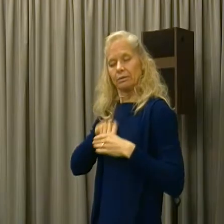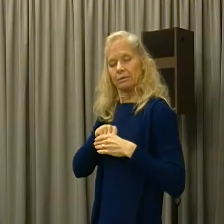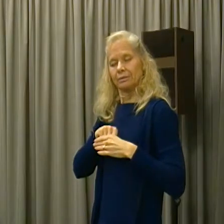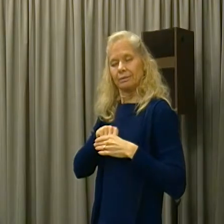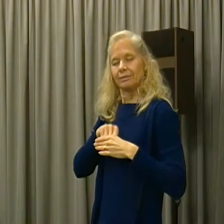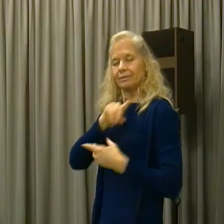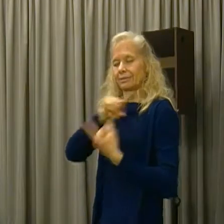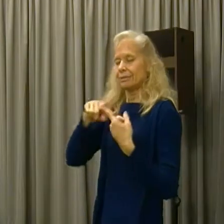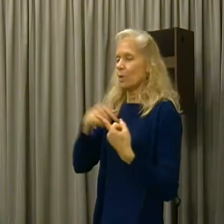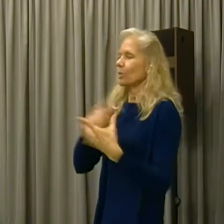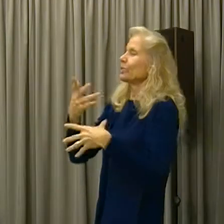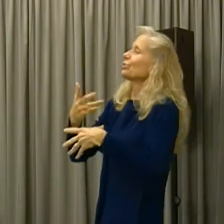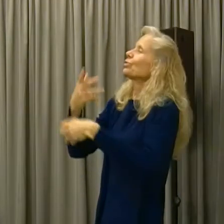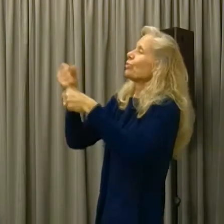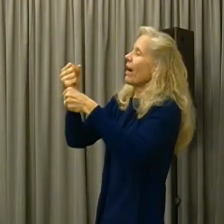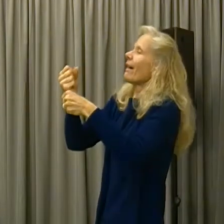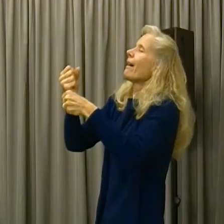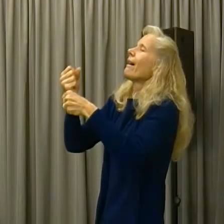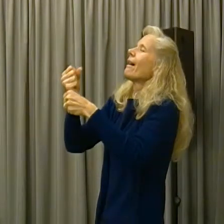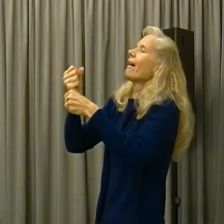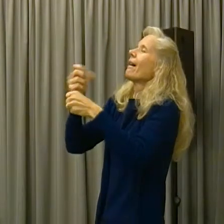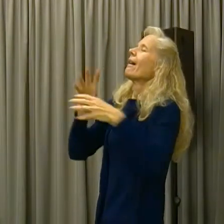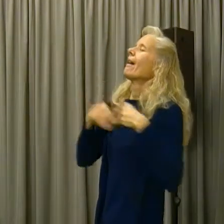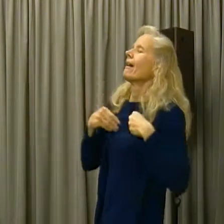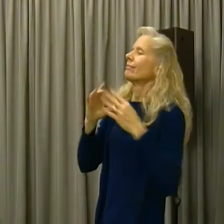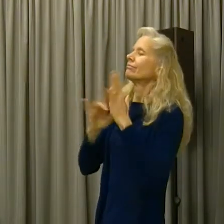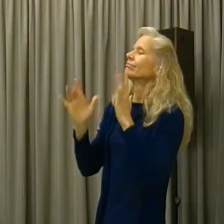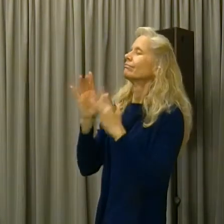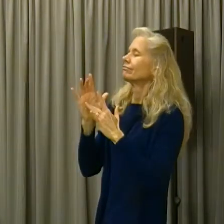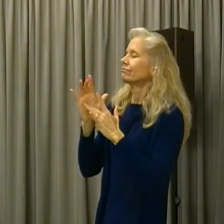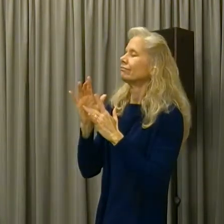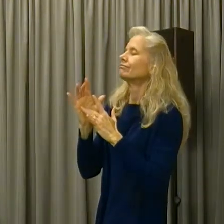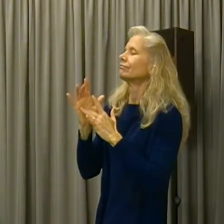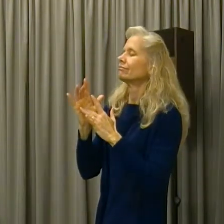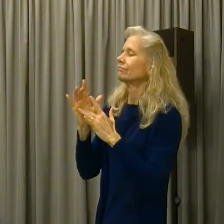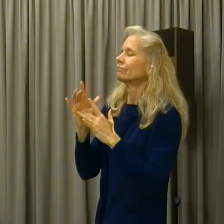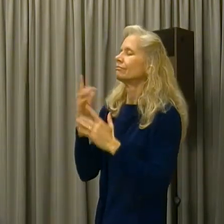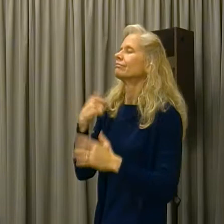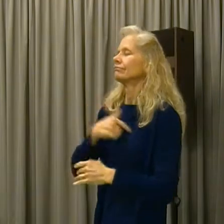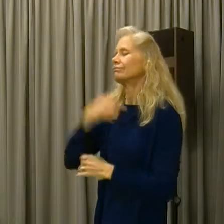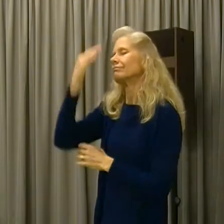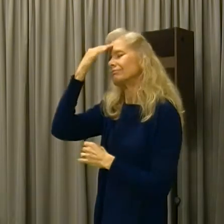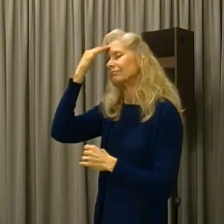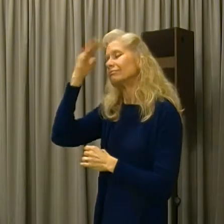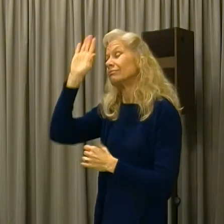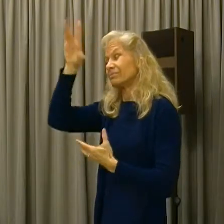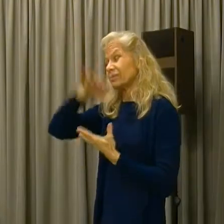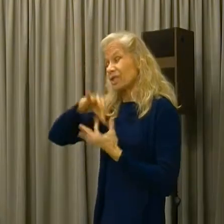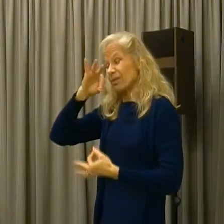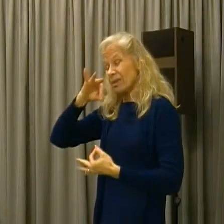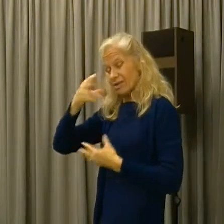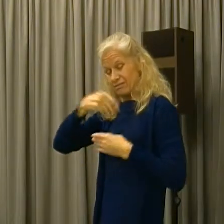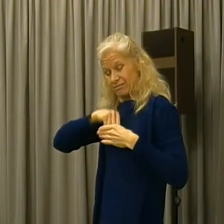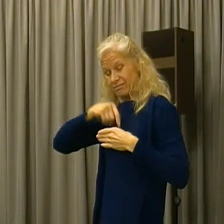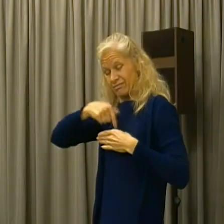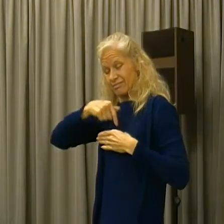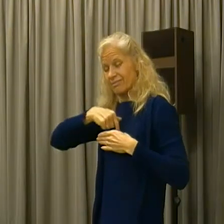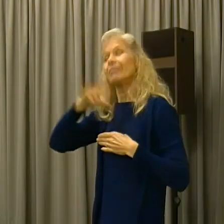in what your blessed Son did. Father, we know your Spirit in us is the Spirit of Christ. It is your Spirit. It is the Spirit of